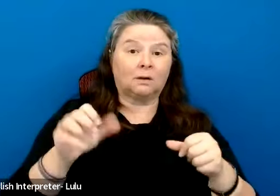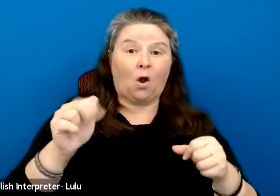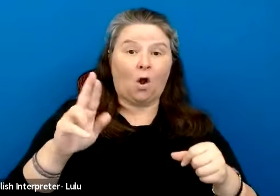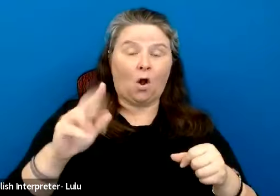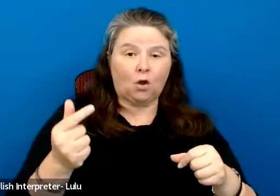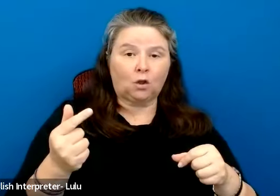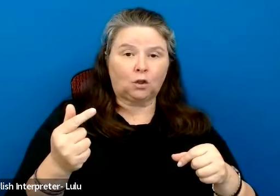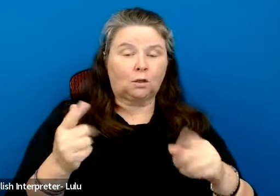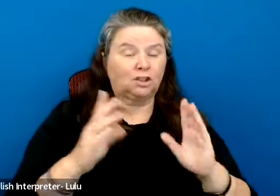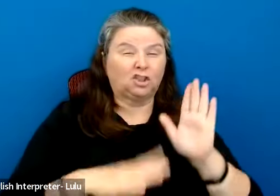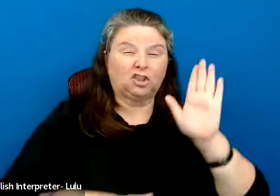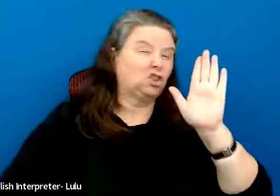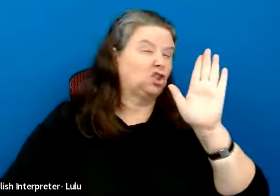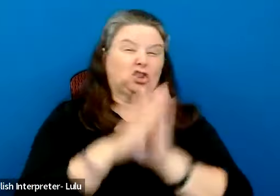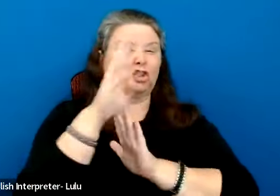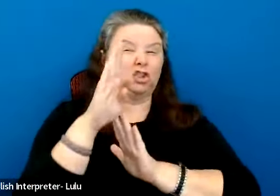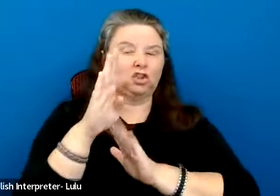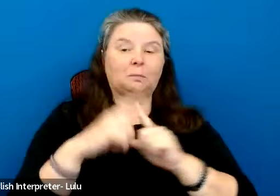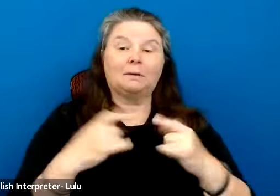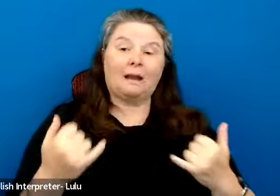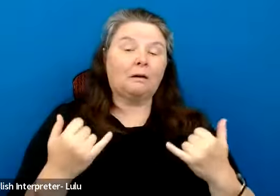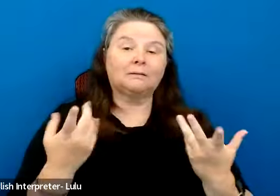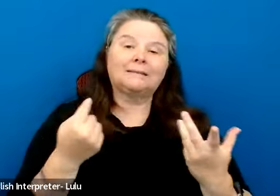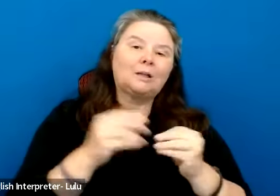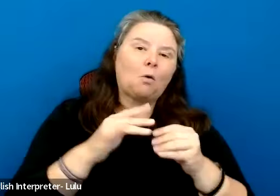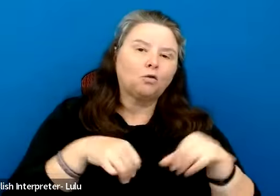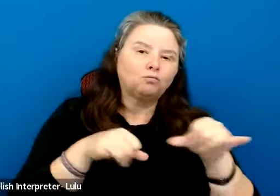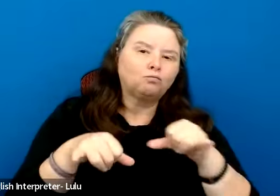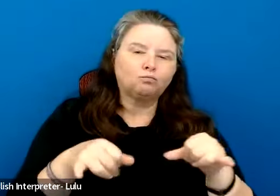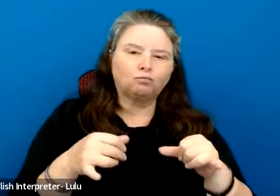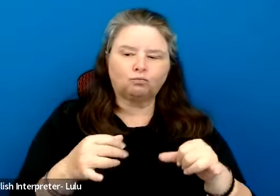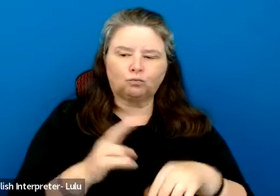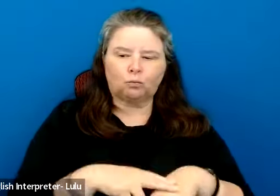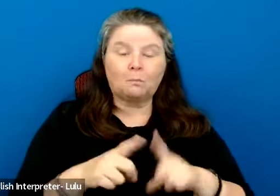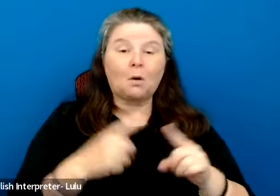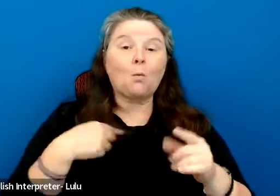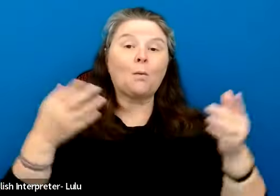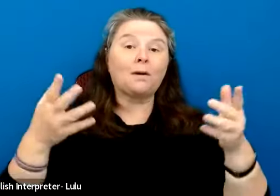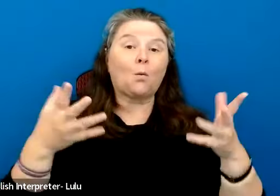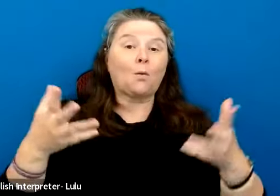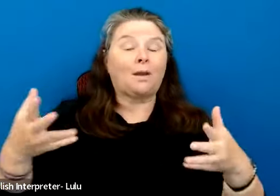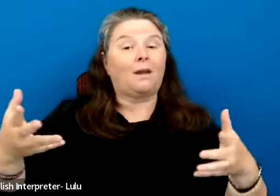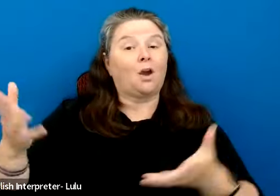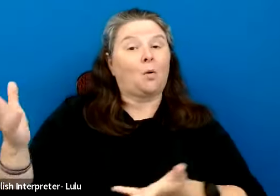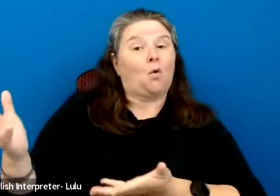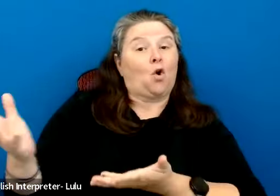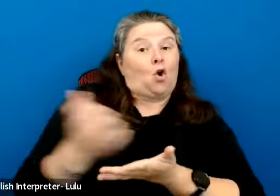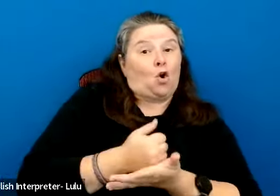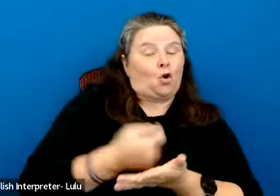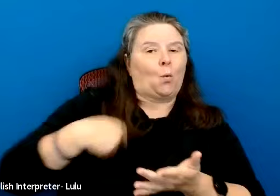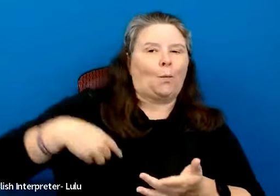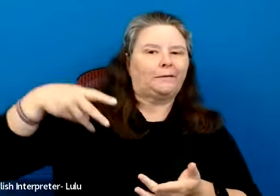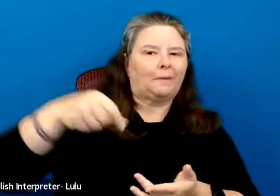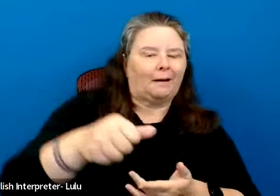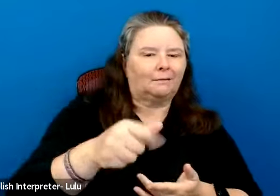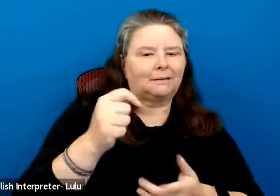were astronomically high, but now at least it's a little bit more normalized. What we bring in is what we're spending. So at least a little bit